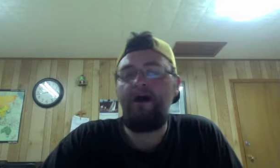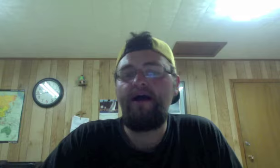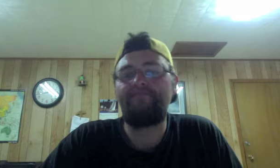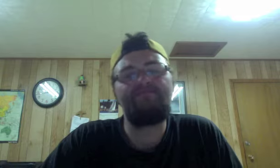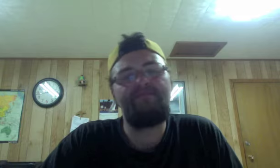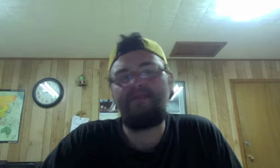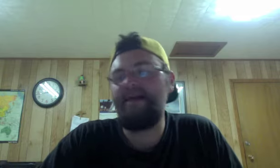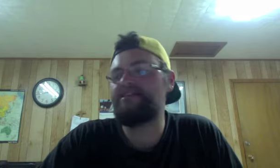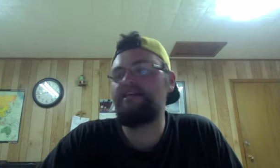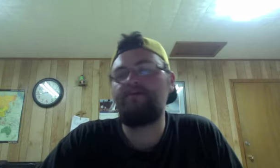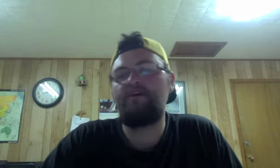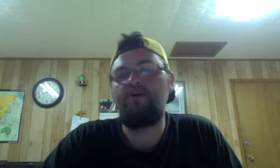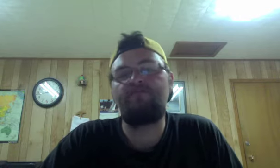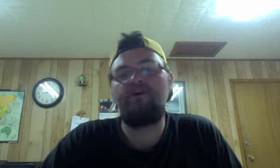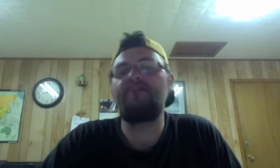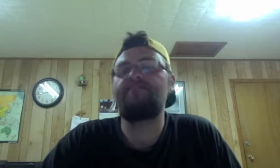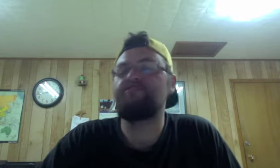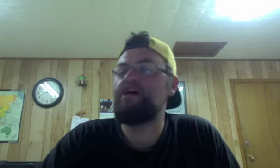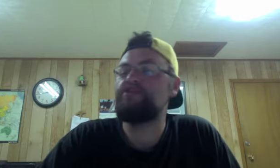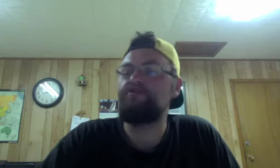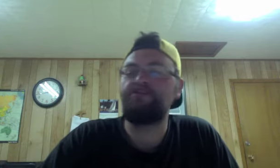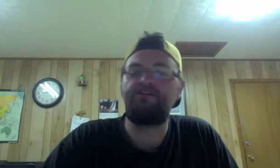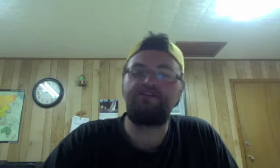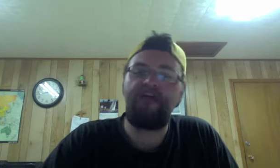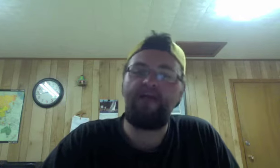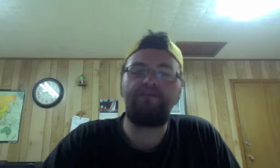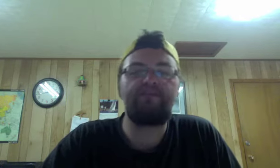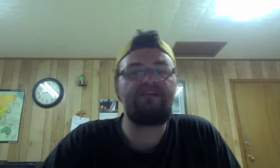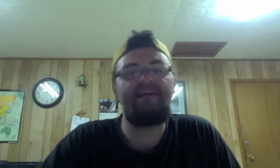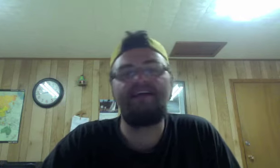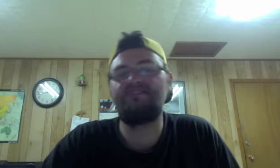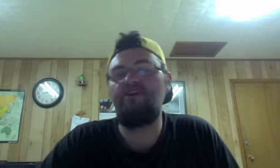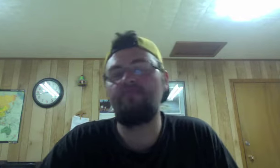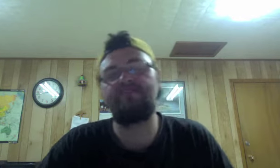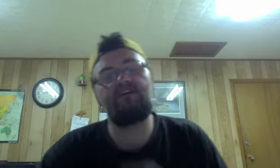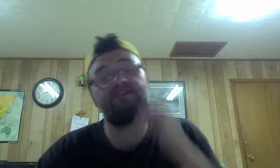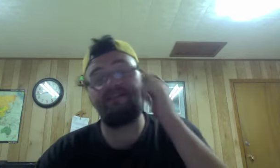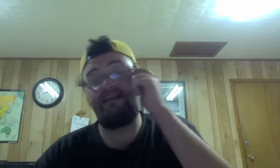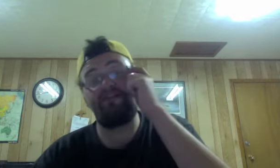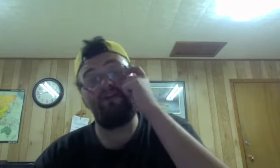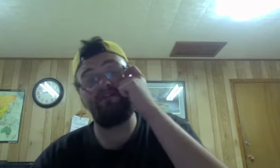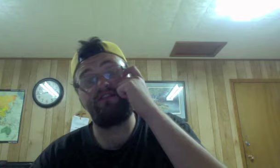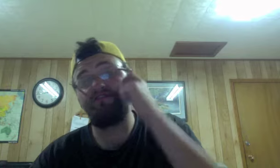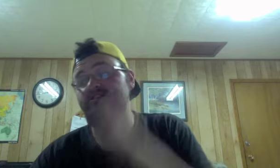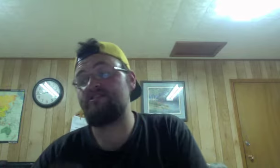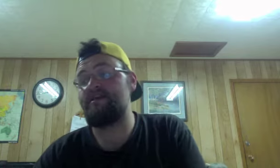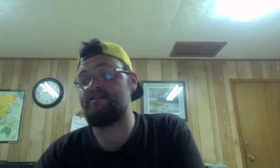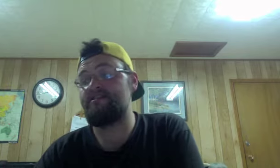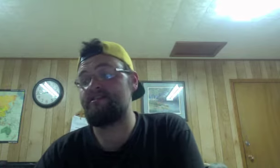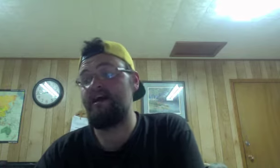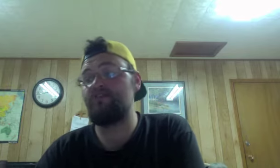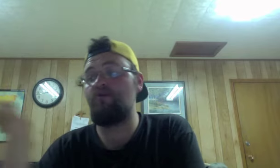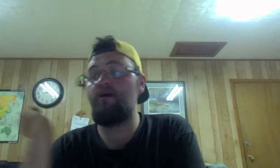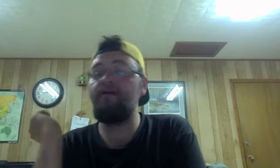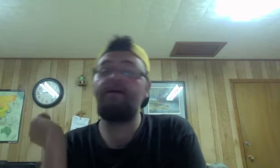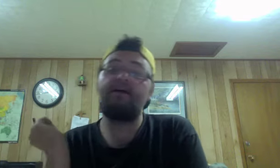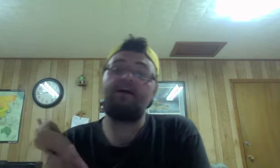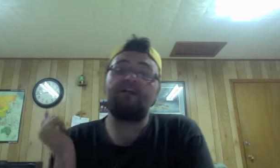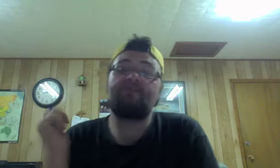it's gonna be a rough ride I think for Saskatchewan this year. Chamberlain's gonna take his lumps. Everybody's gonna take their lumps this year. It's a Saskatchewan especially